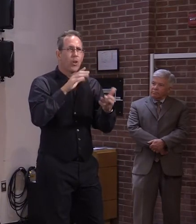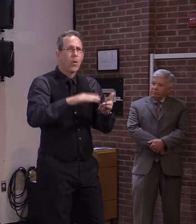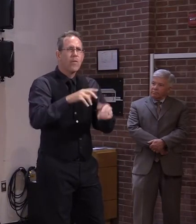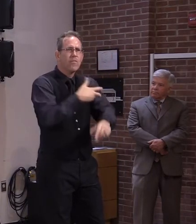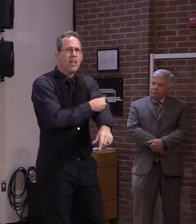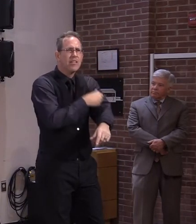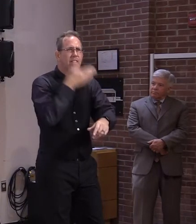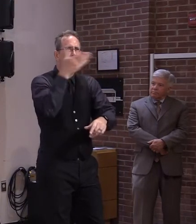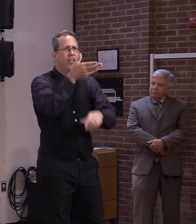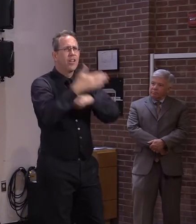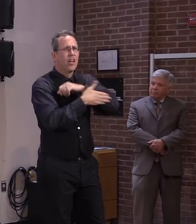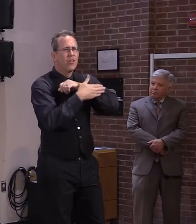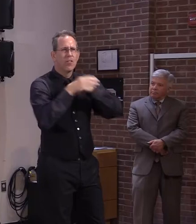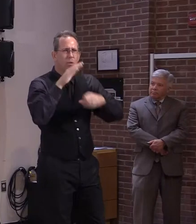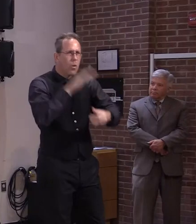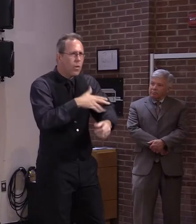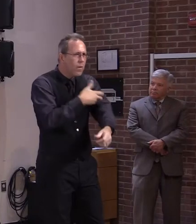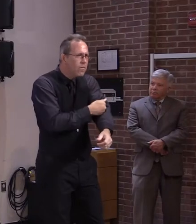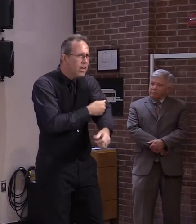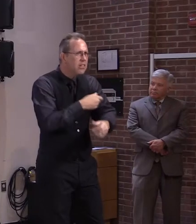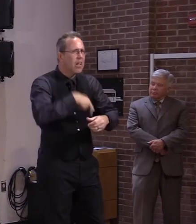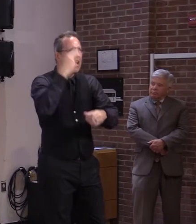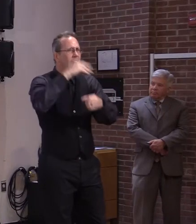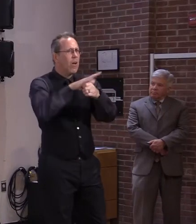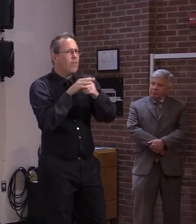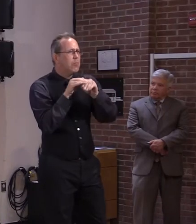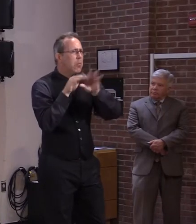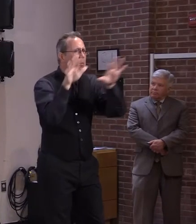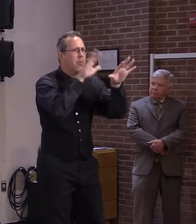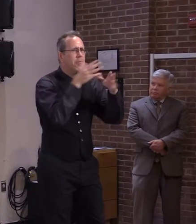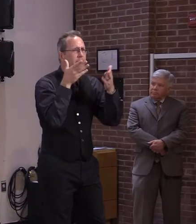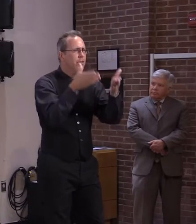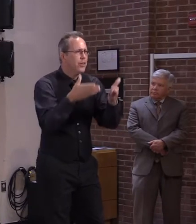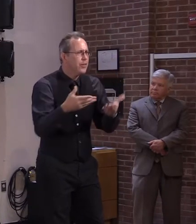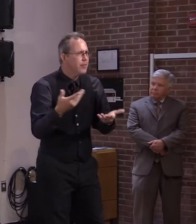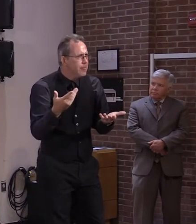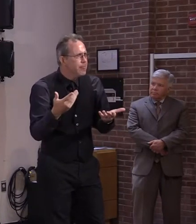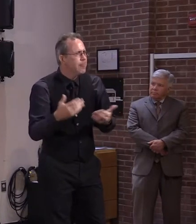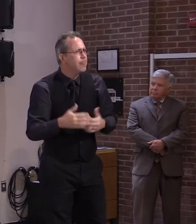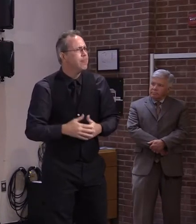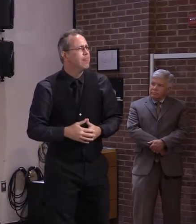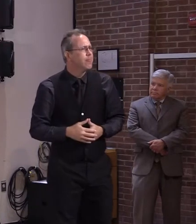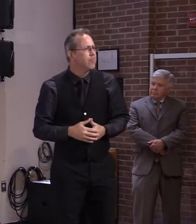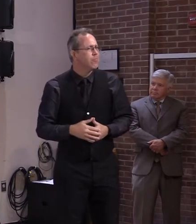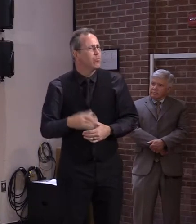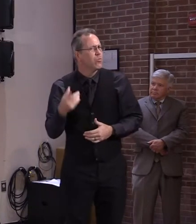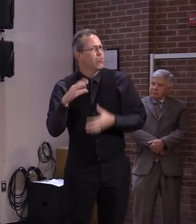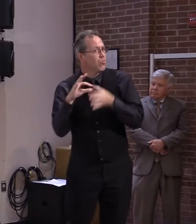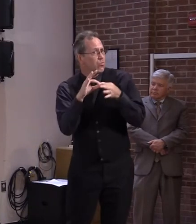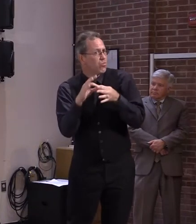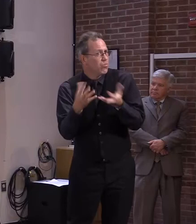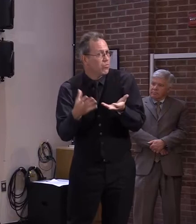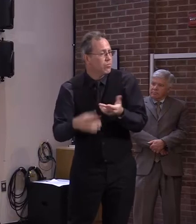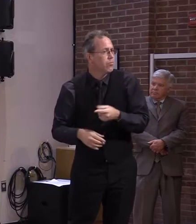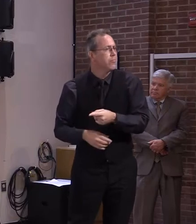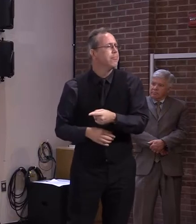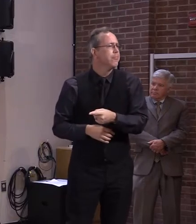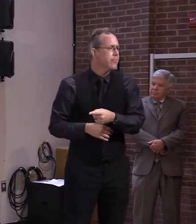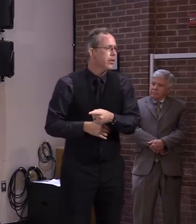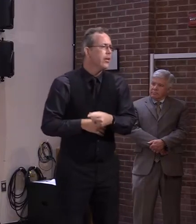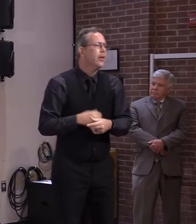I would say that has something to do with it. But the low numbers as well is something. It only